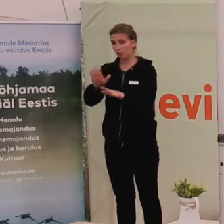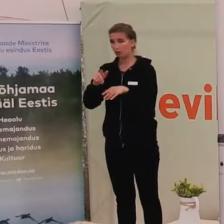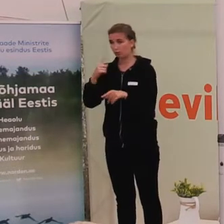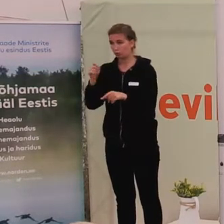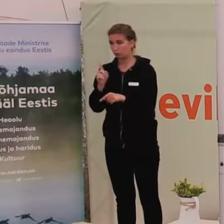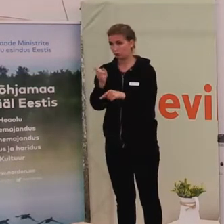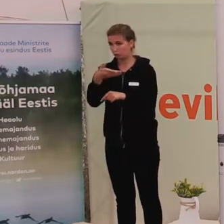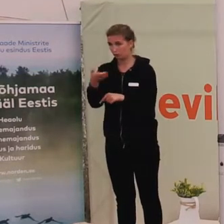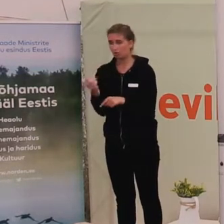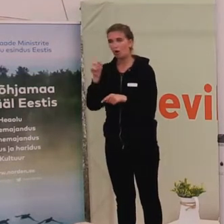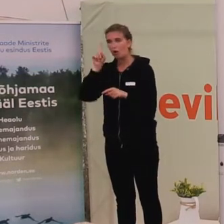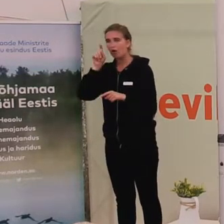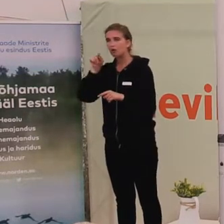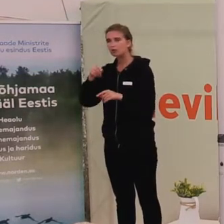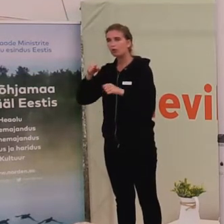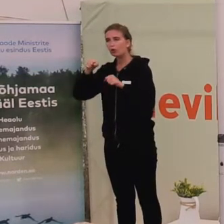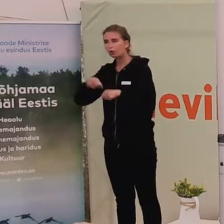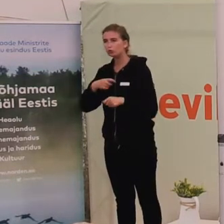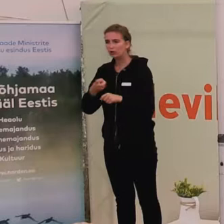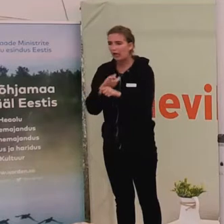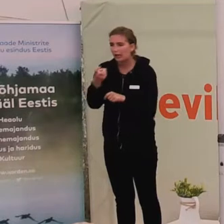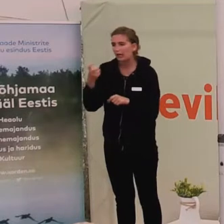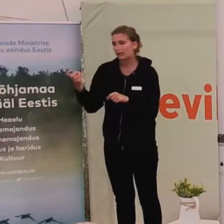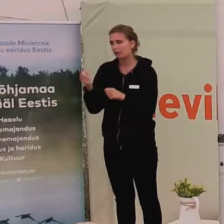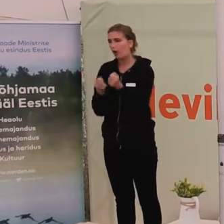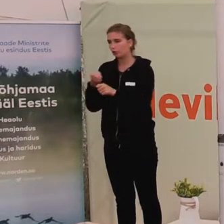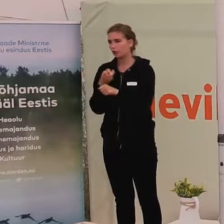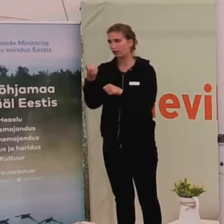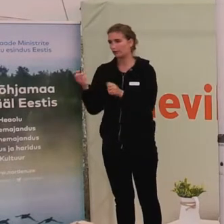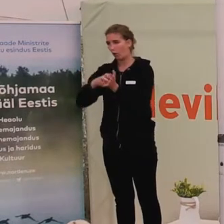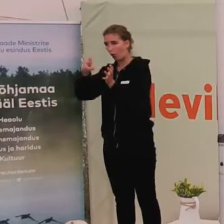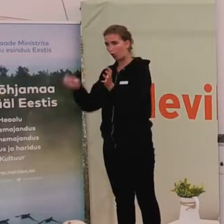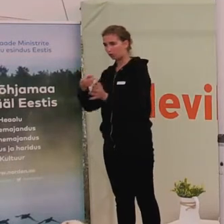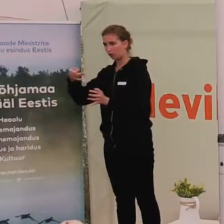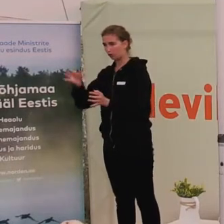to completely give up traveling by car? Raise your hand.